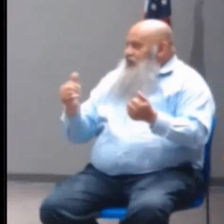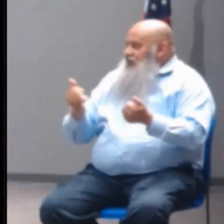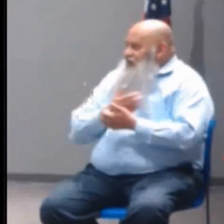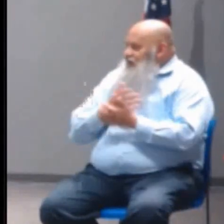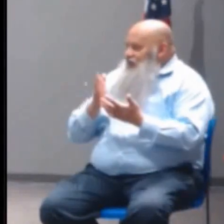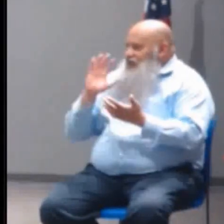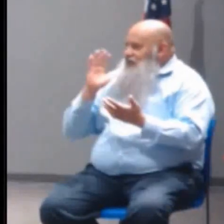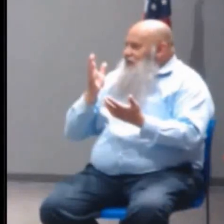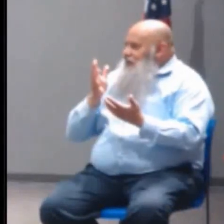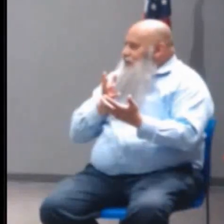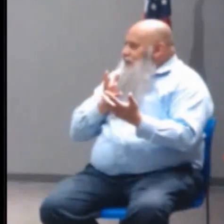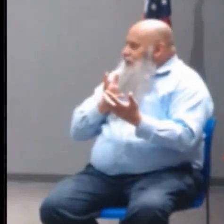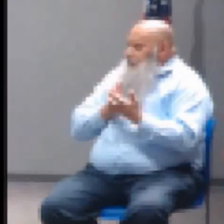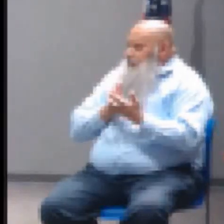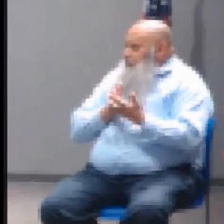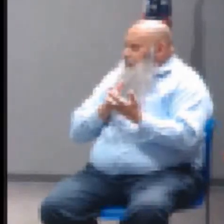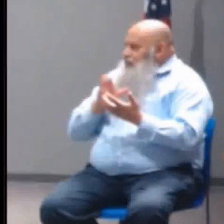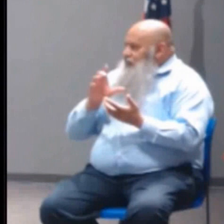just clicked?